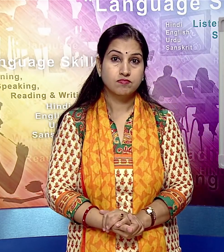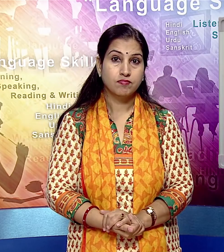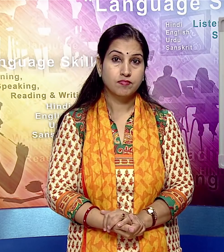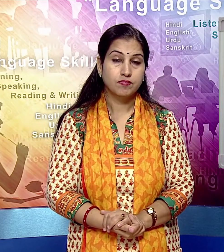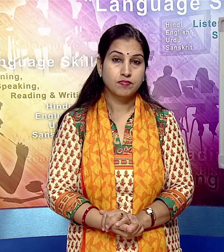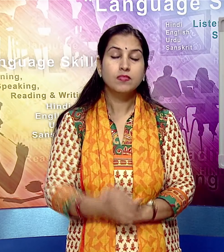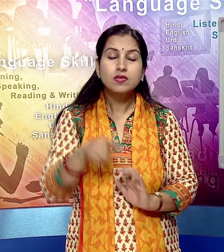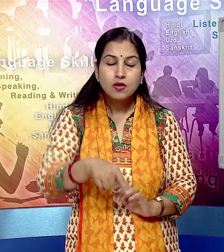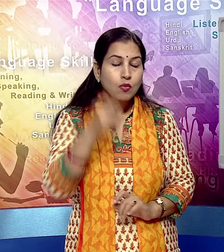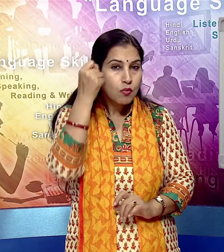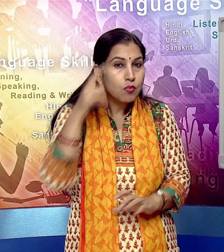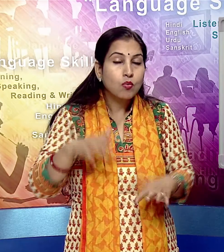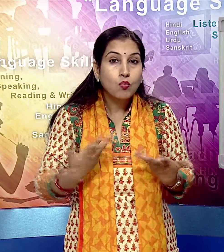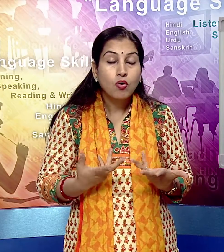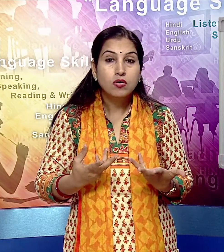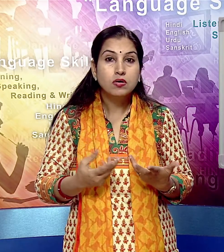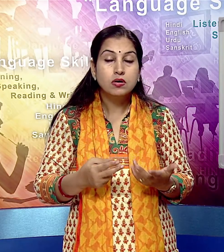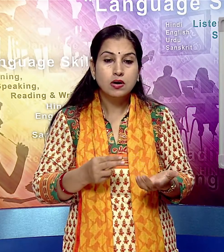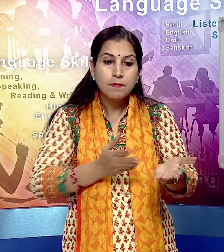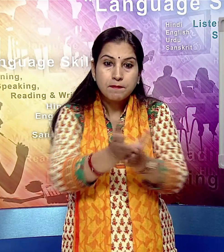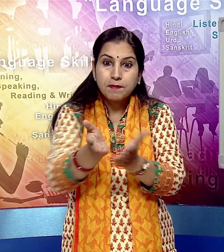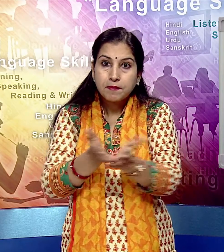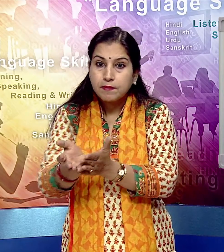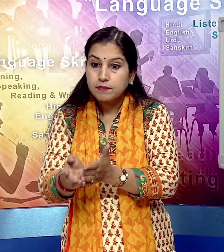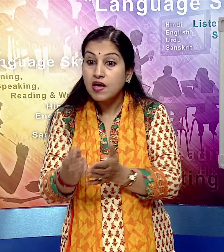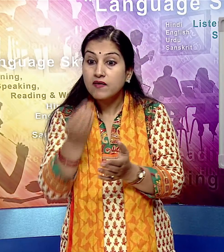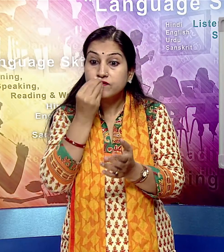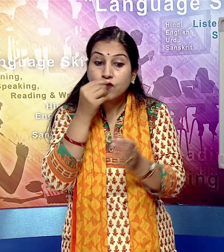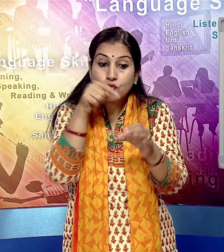now we will understand the methods of food enrichment.